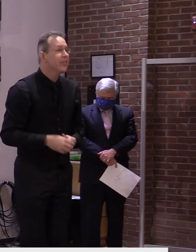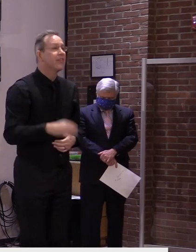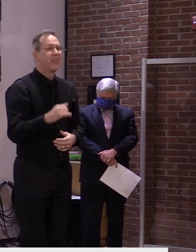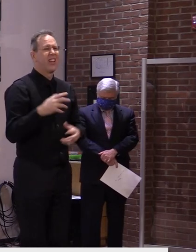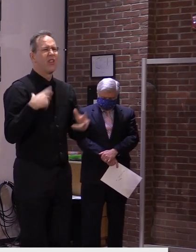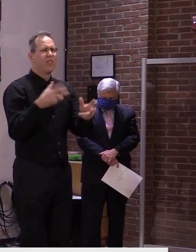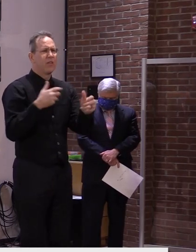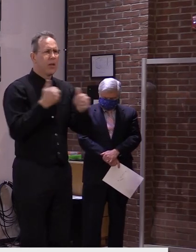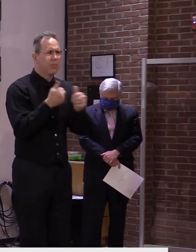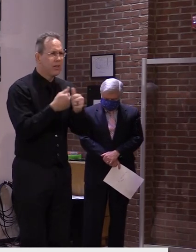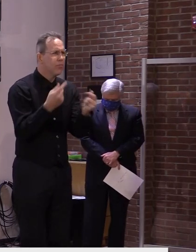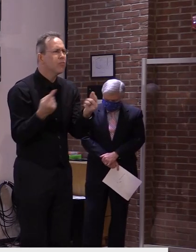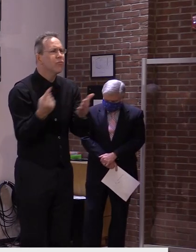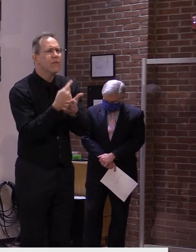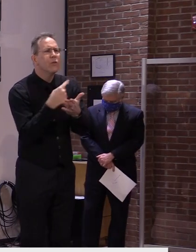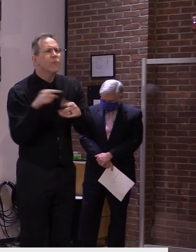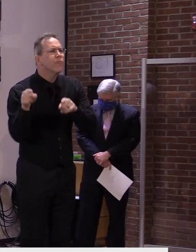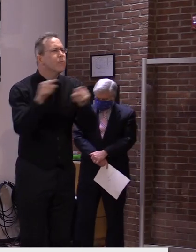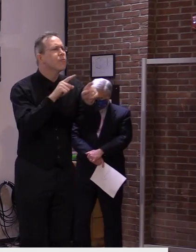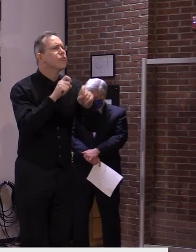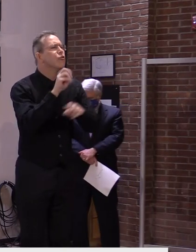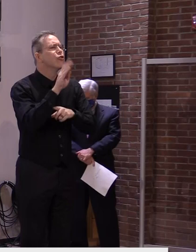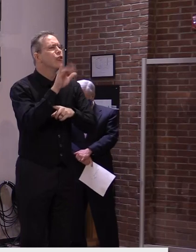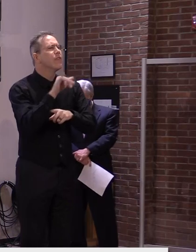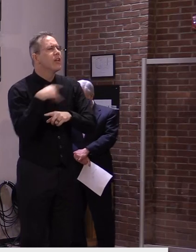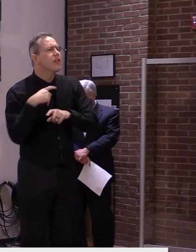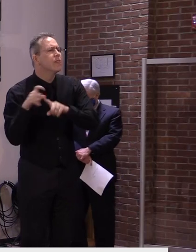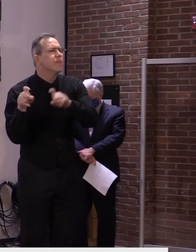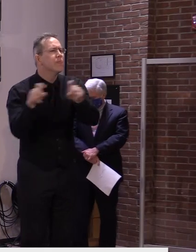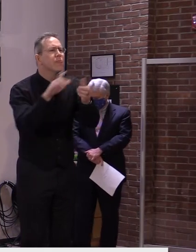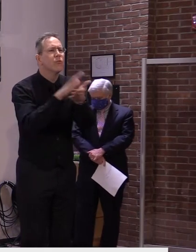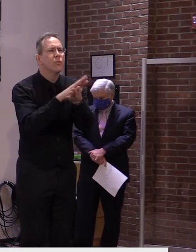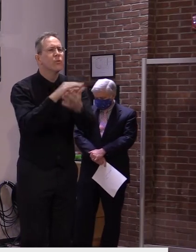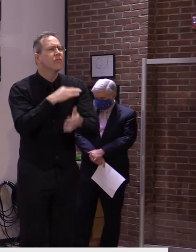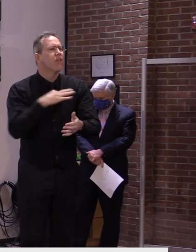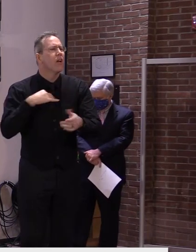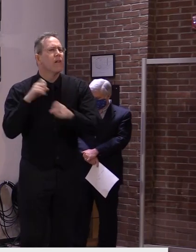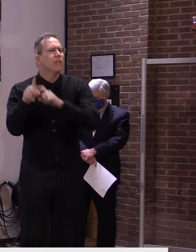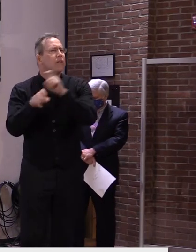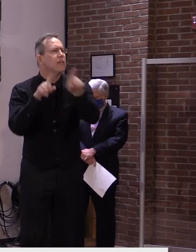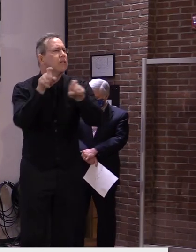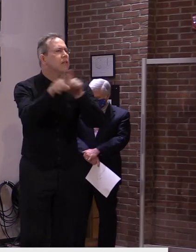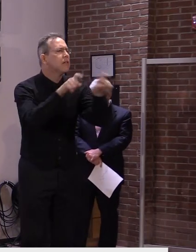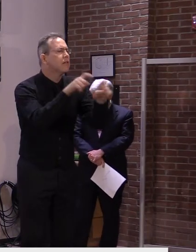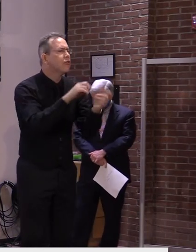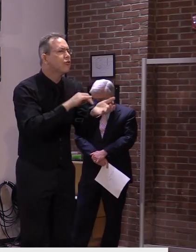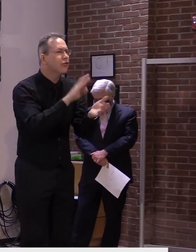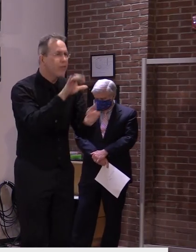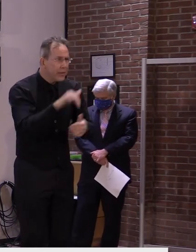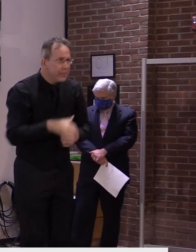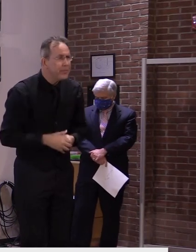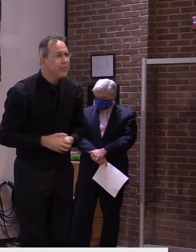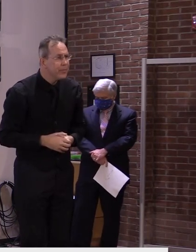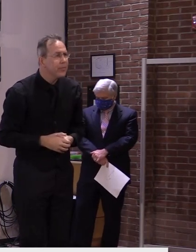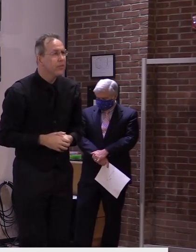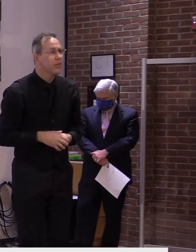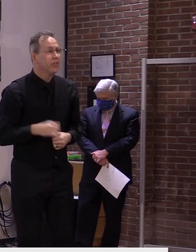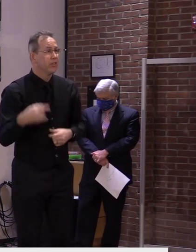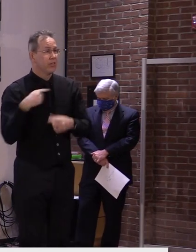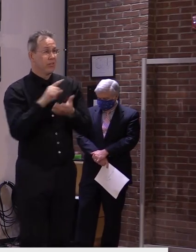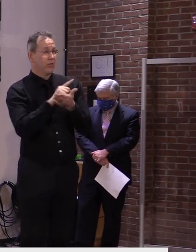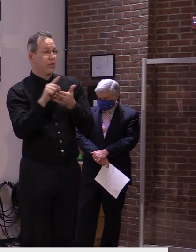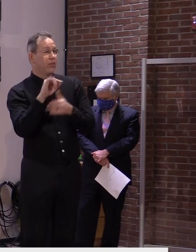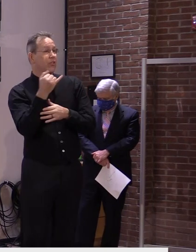surveillance testing results of school staff for the last 2 weeks. As I mentioned last week, the testing for the week of January 31st